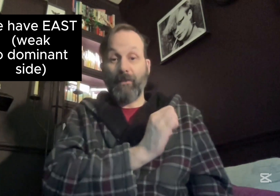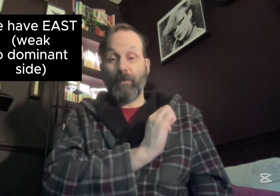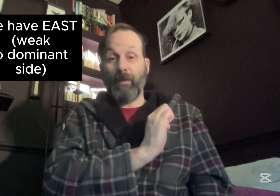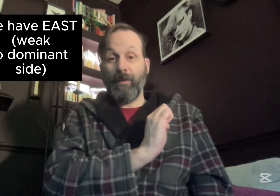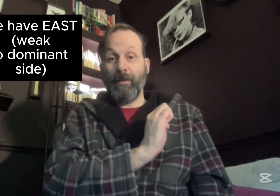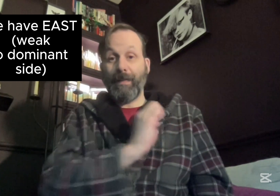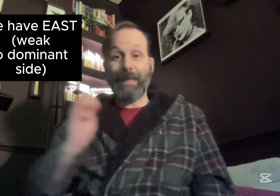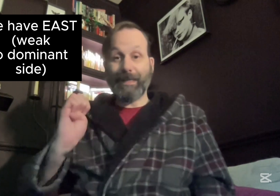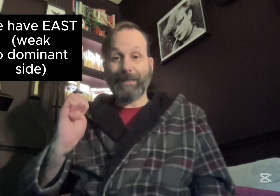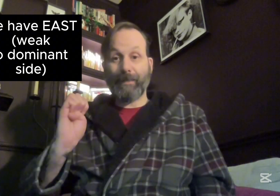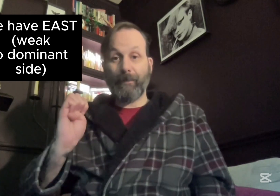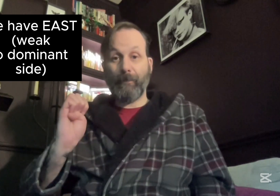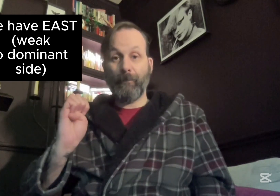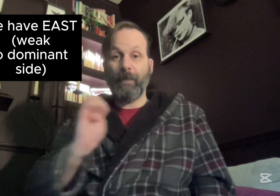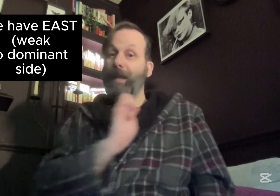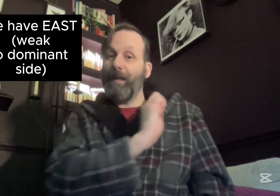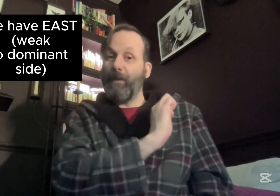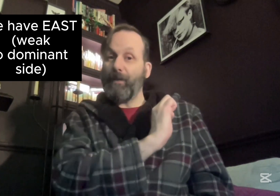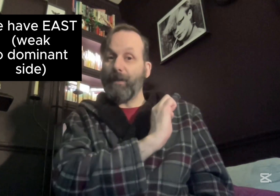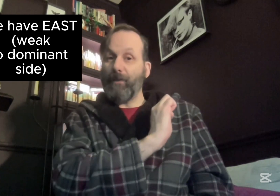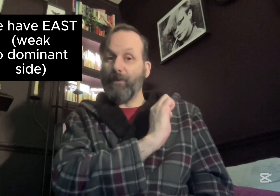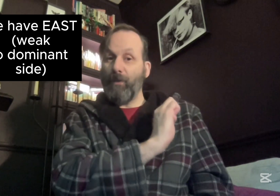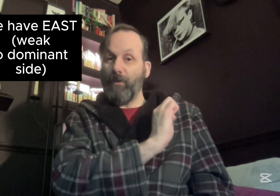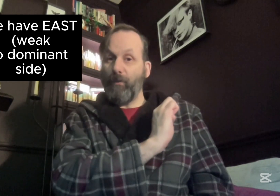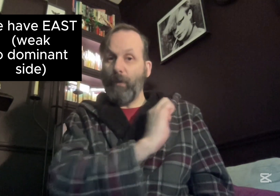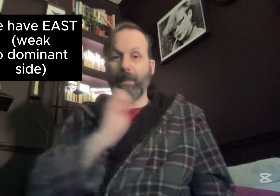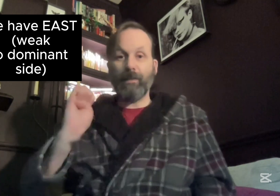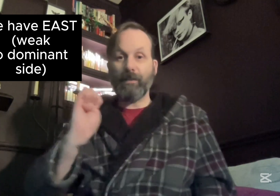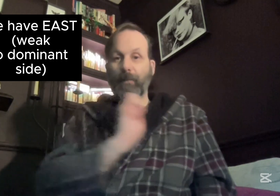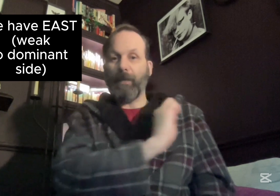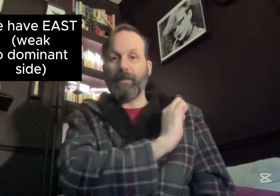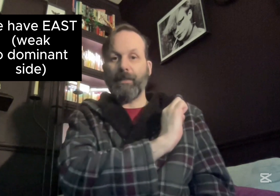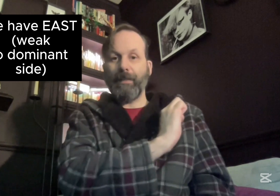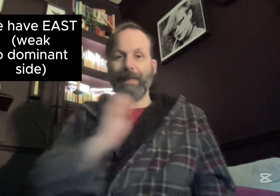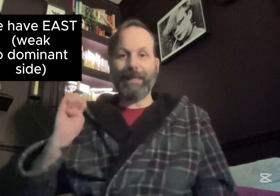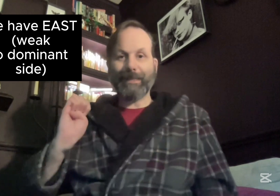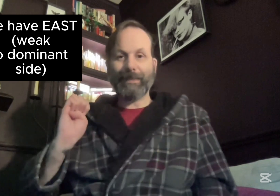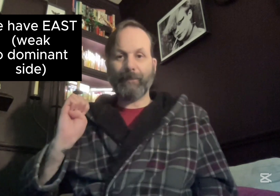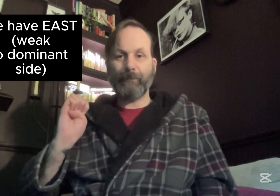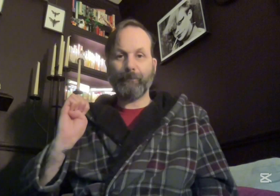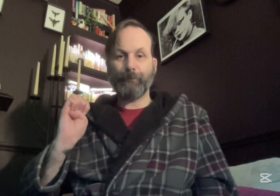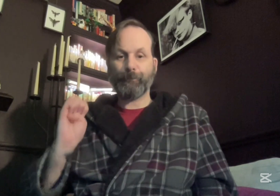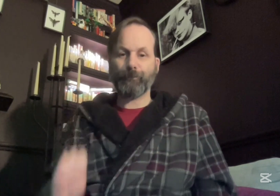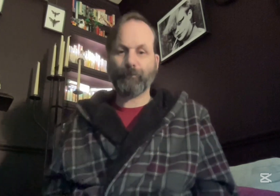have east. Notice it goes weak to dominant, east.